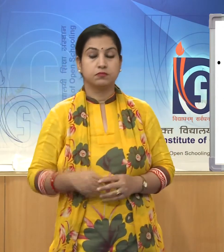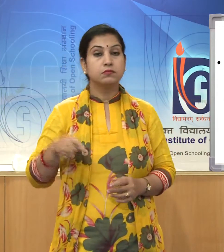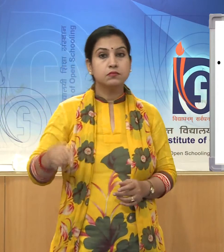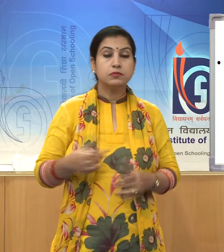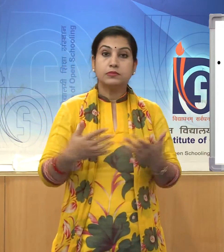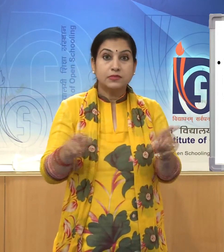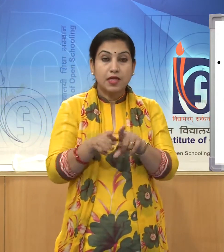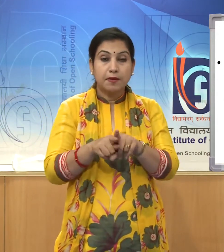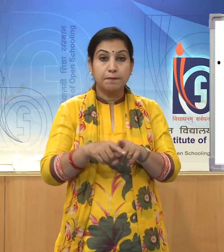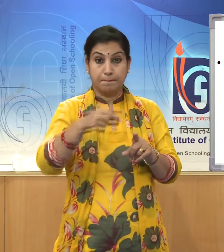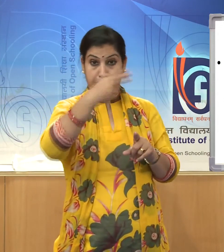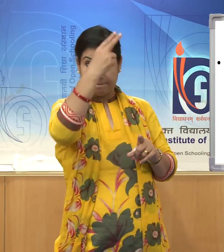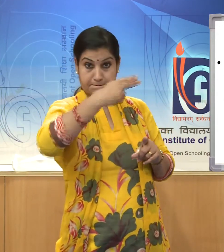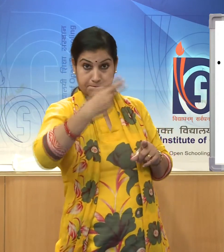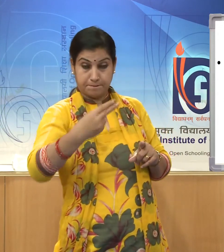Persistence of memory